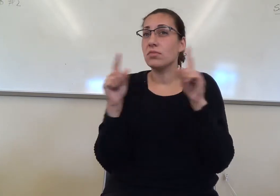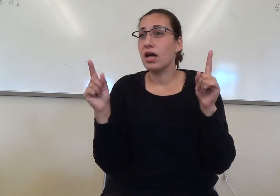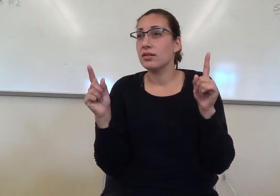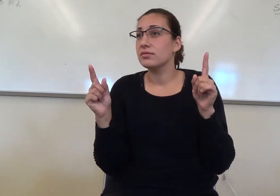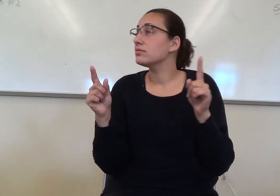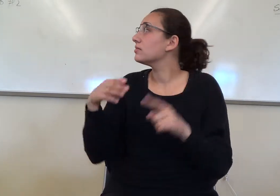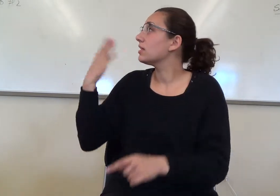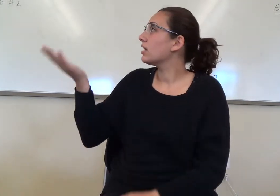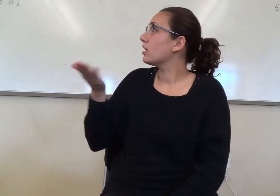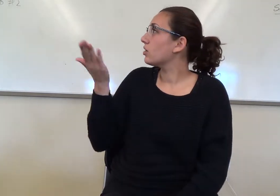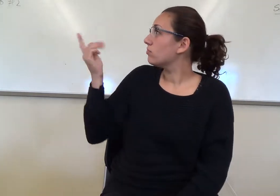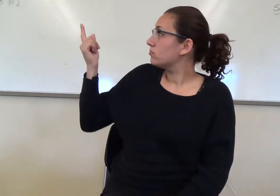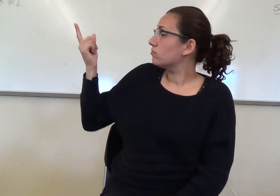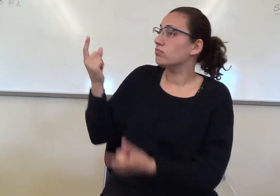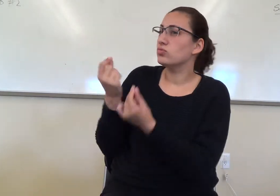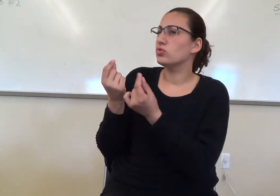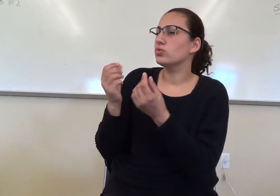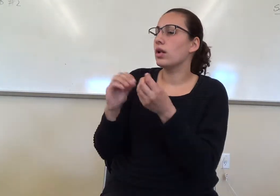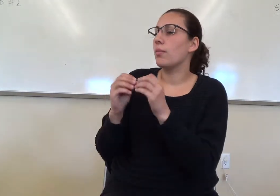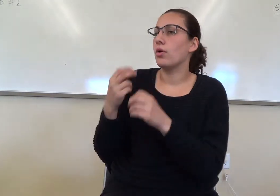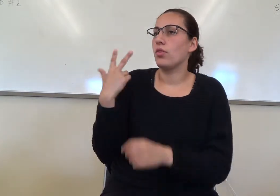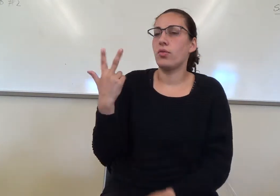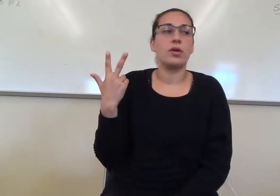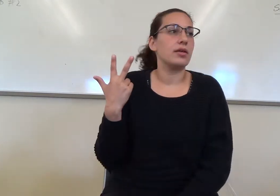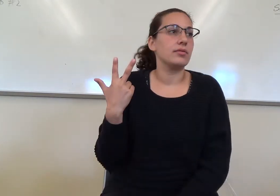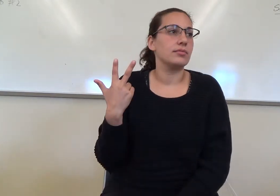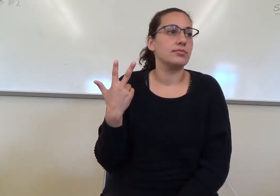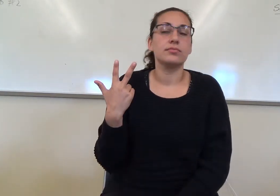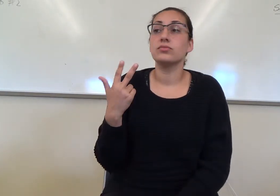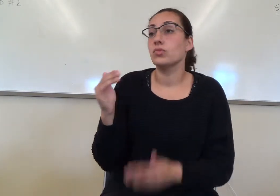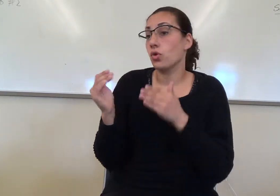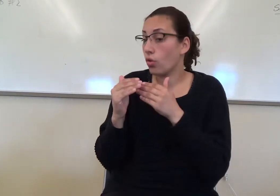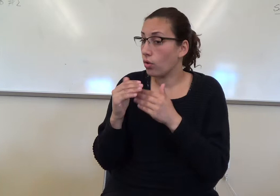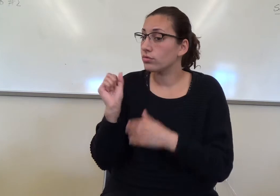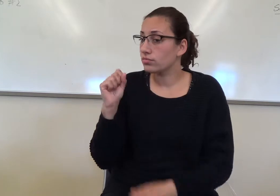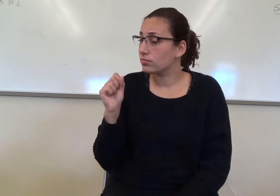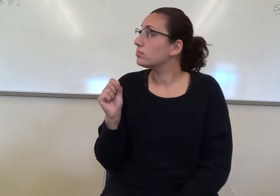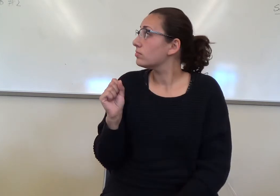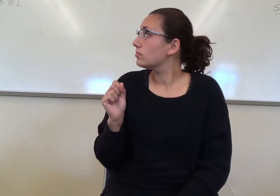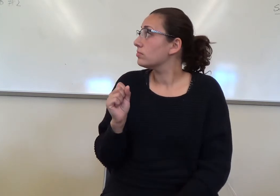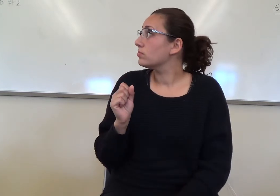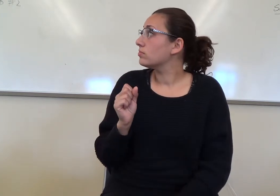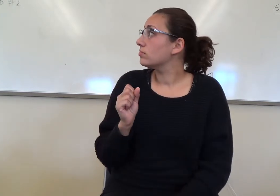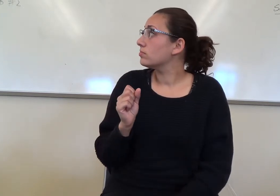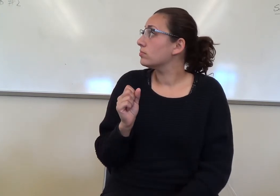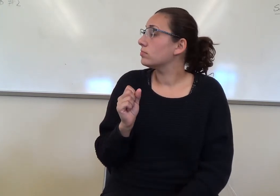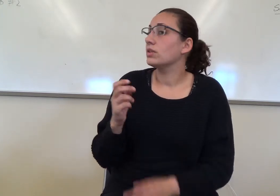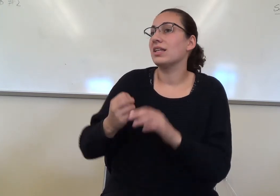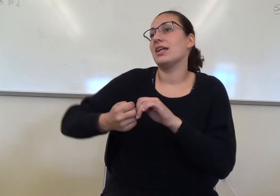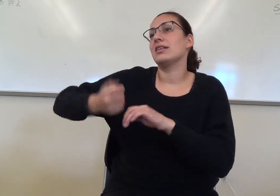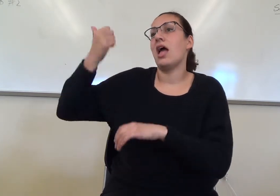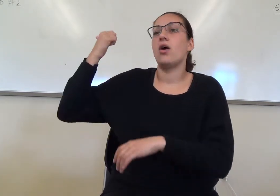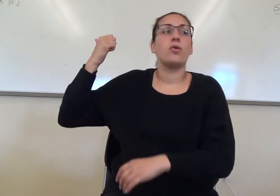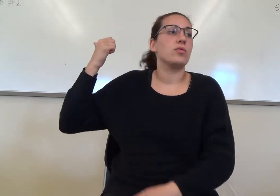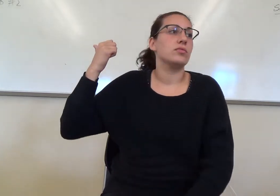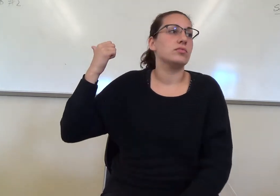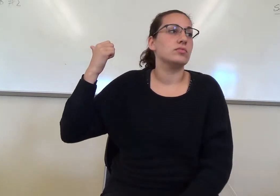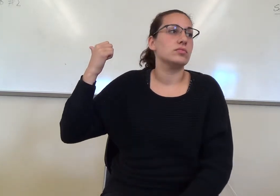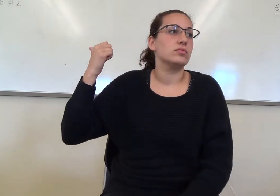here's what you have to do with number 3. It's close. You have to take this out of the paragraph and